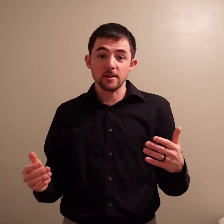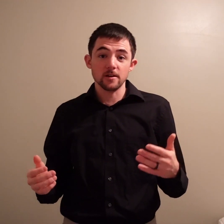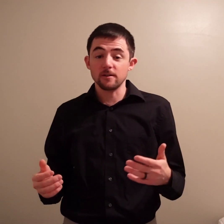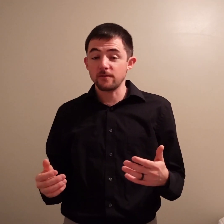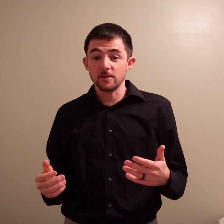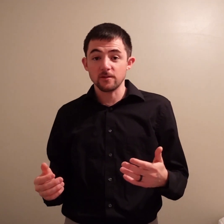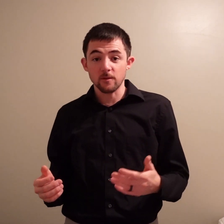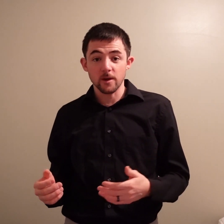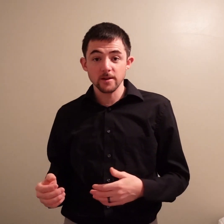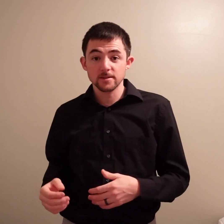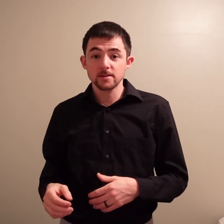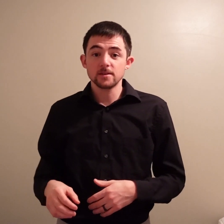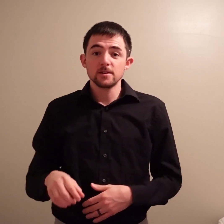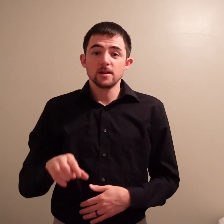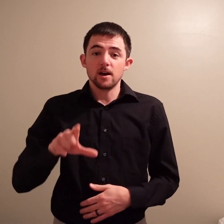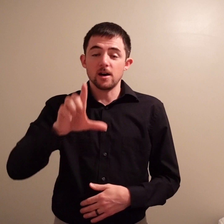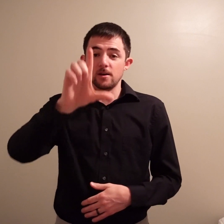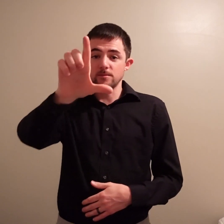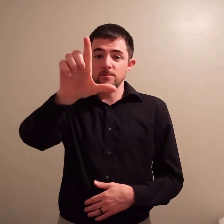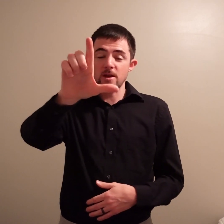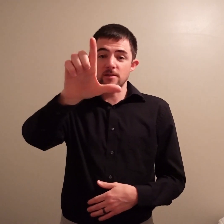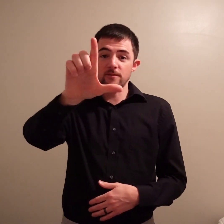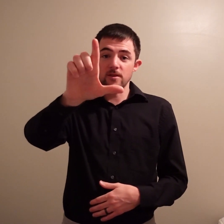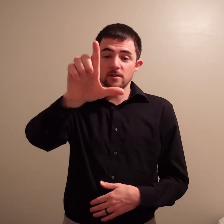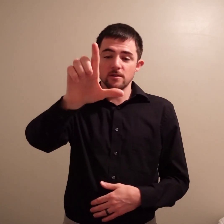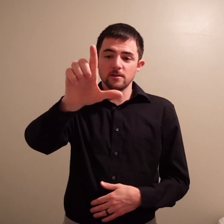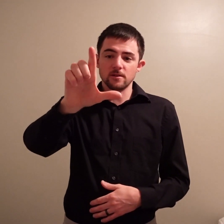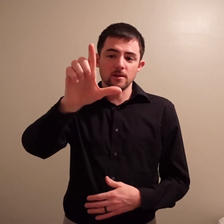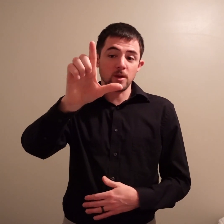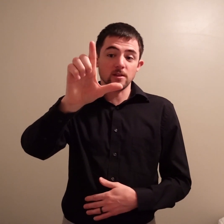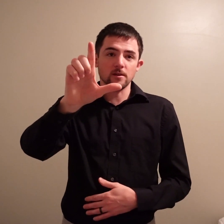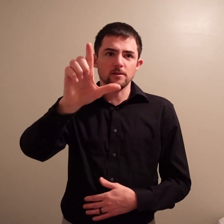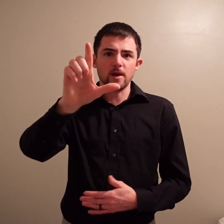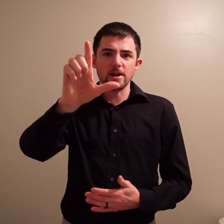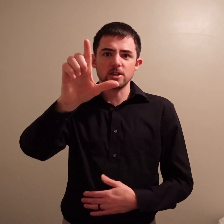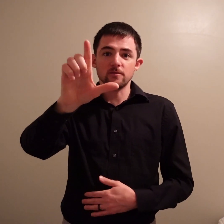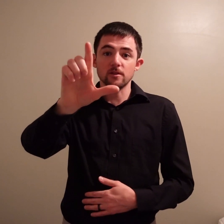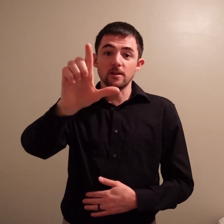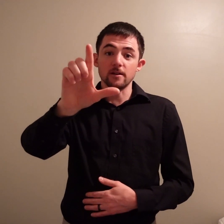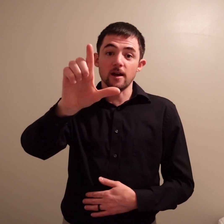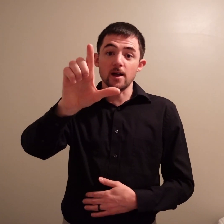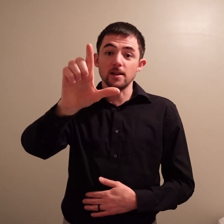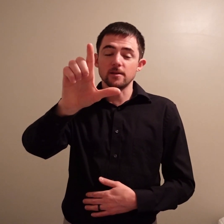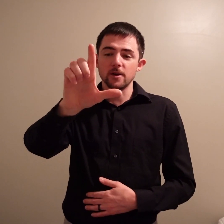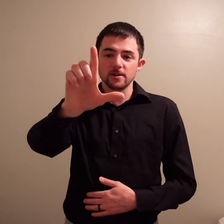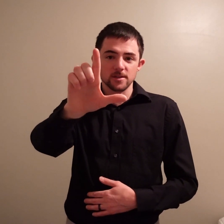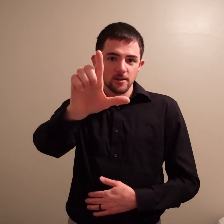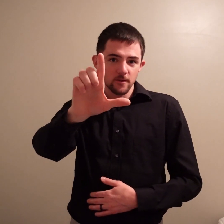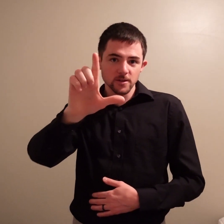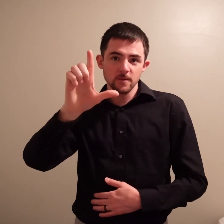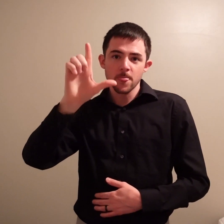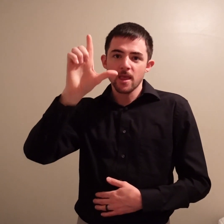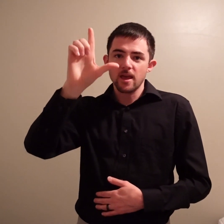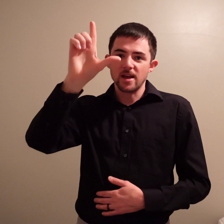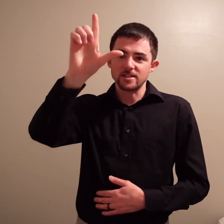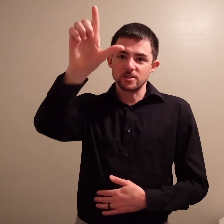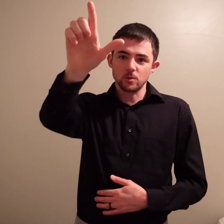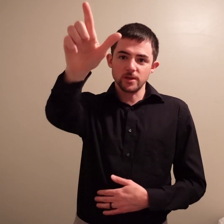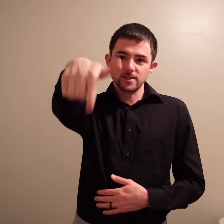later a few different ways. Make the hand shape for the letter L in American Sign Language and just twist it